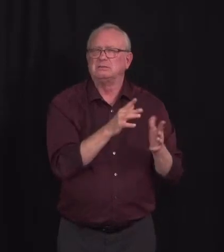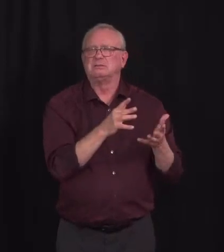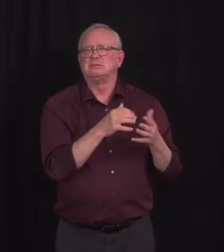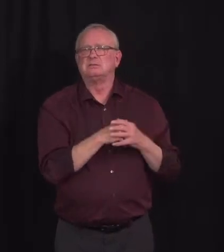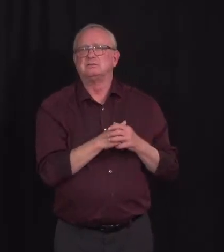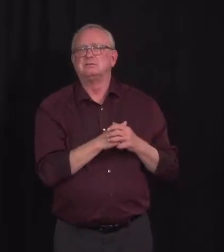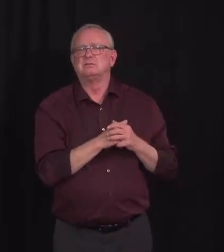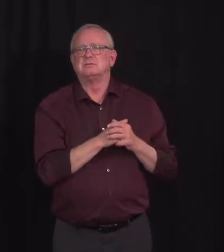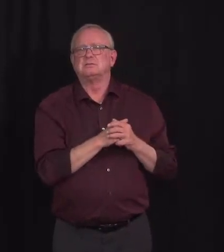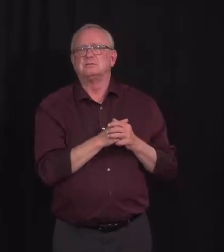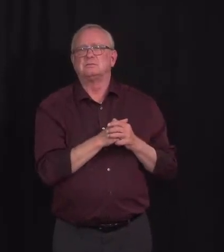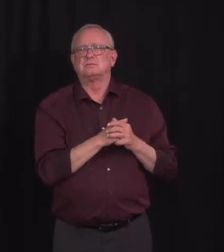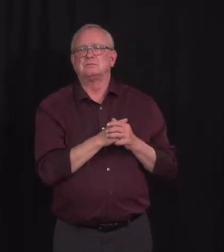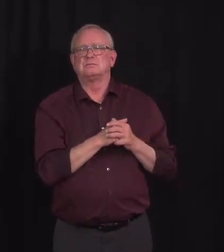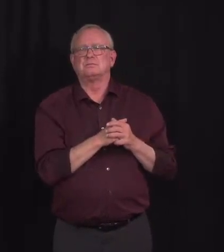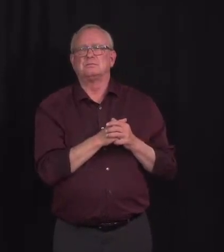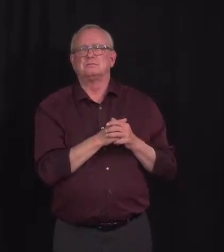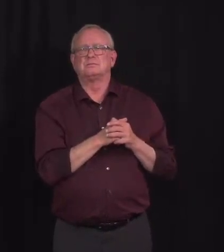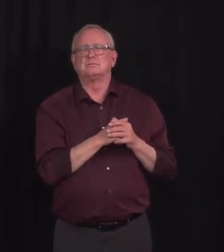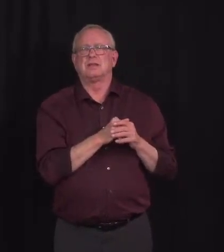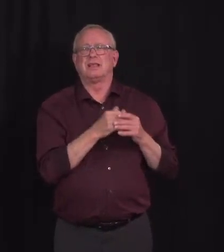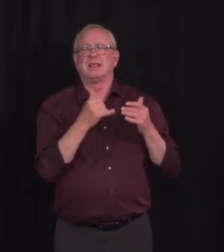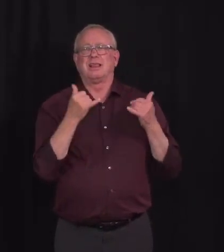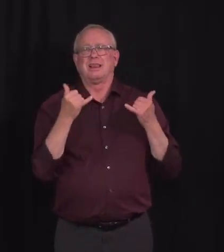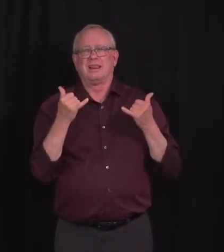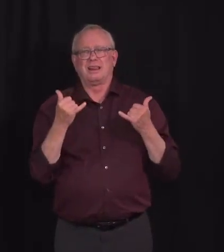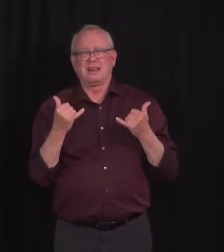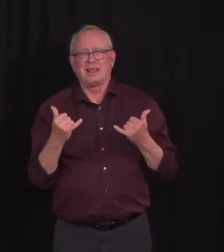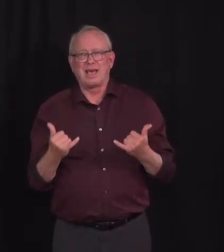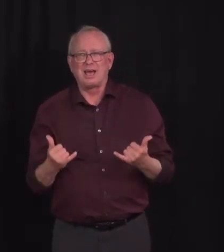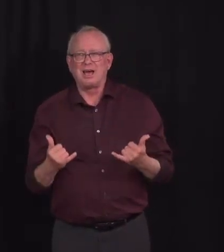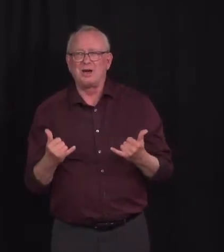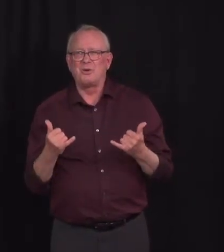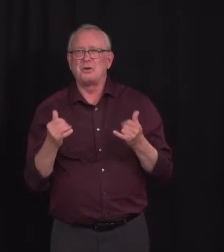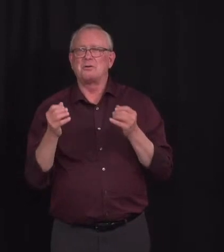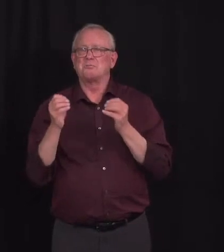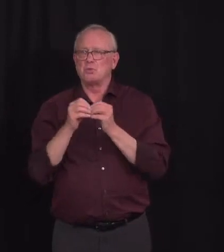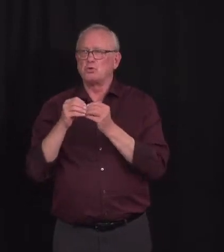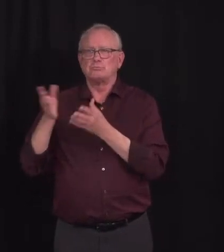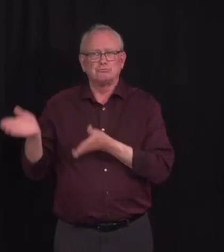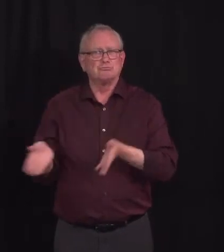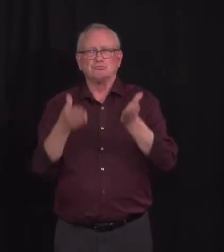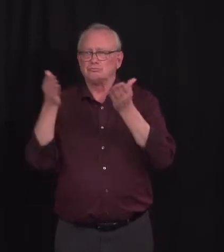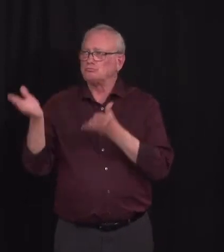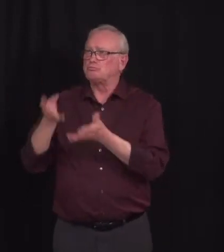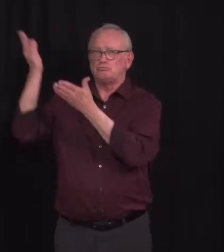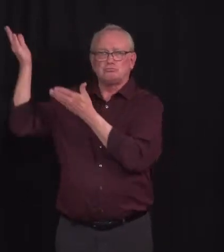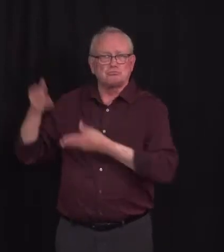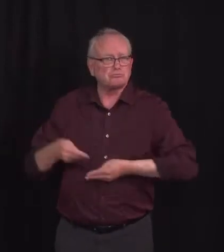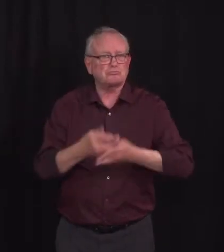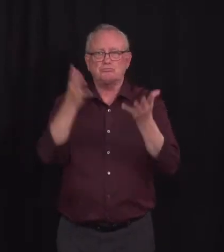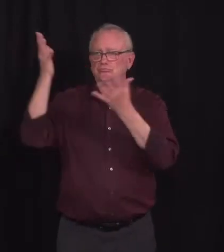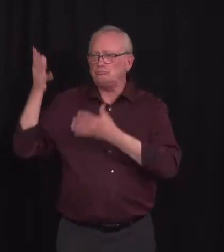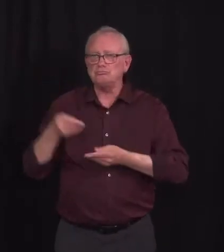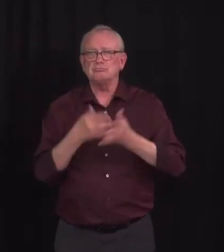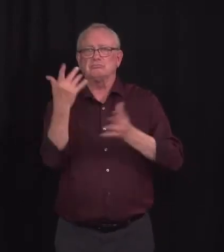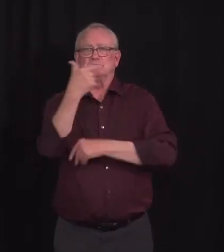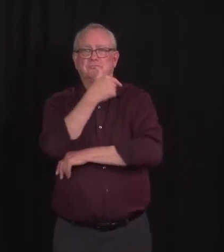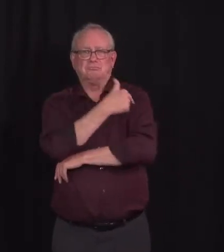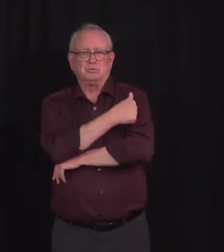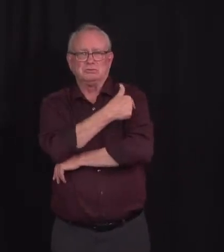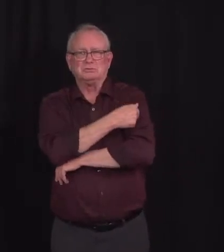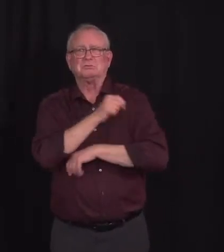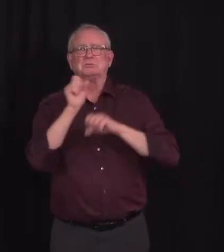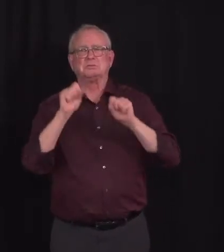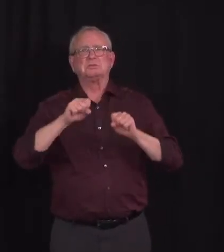on the fact that we have sufficient vaccine supply coming in right now to be able to offer second doses to everyone who had